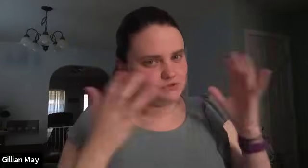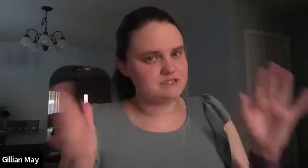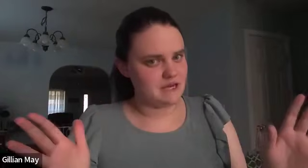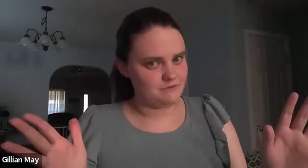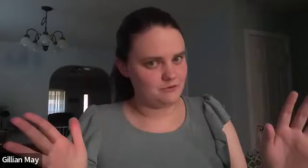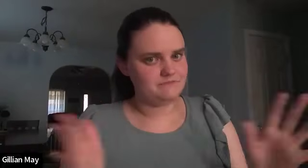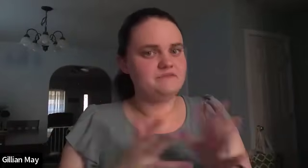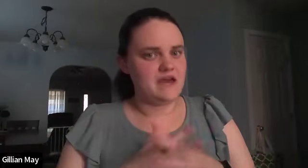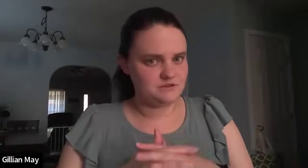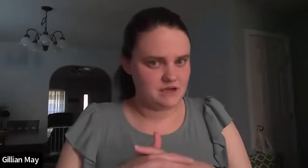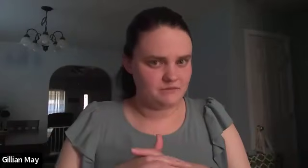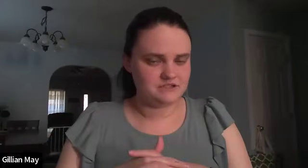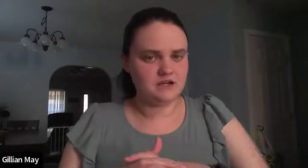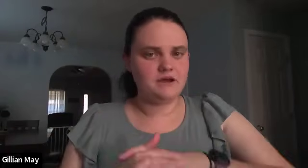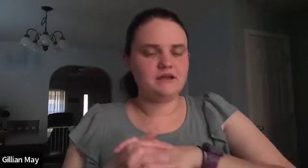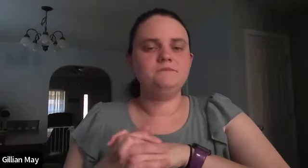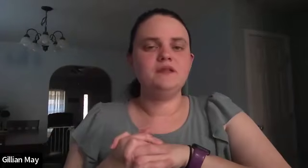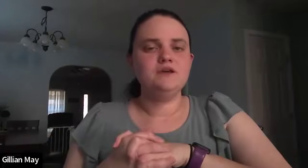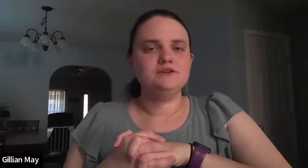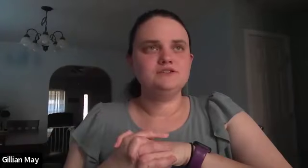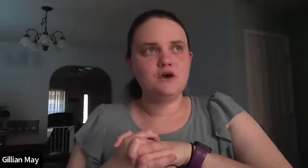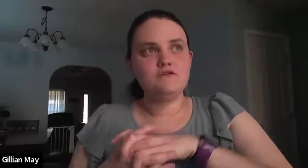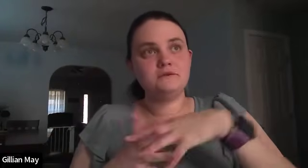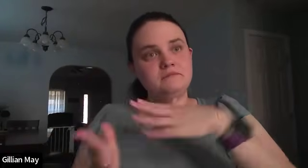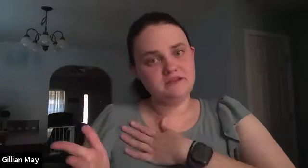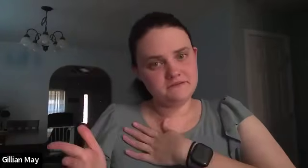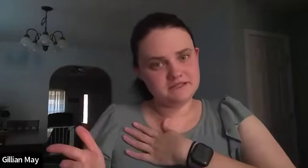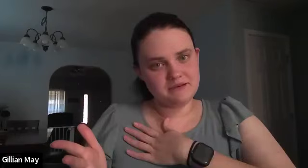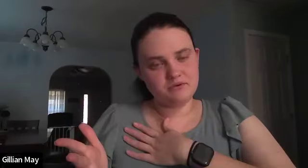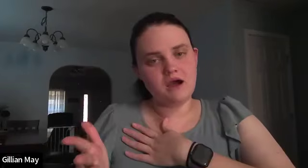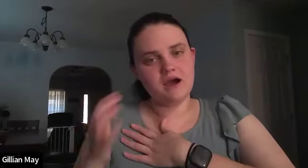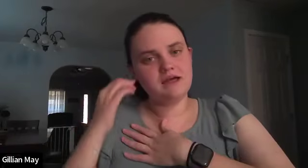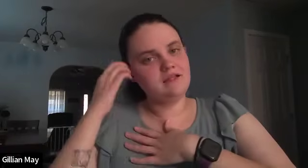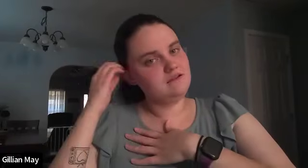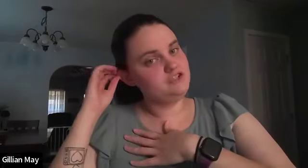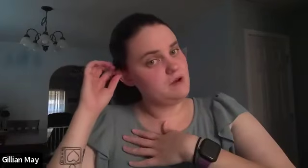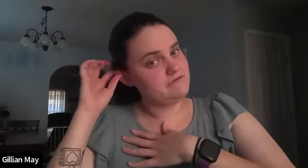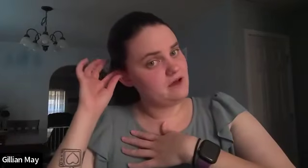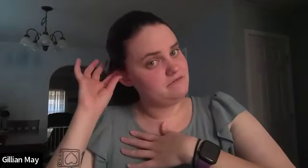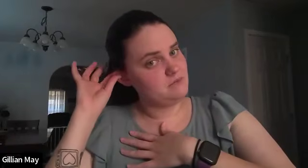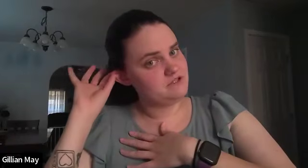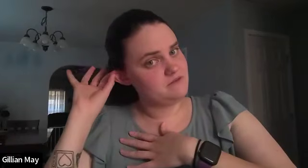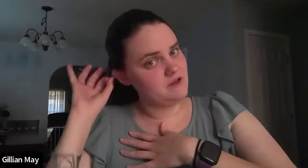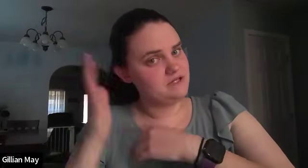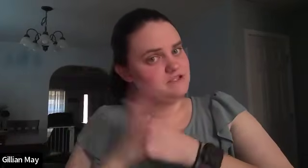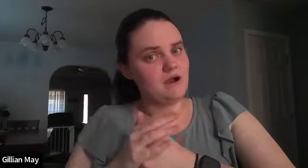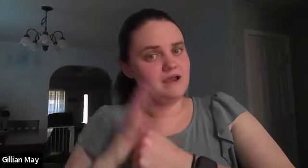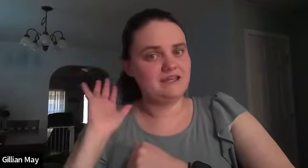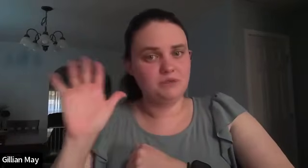visual setup for it. That is why I want to talk about it. So for me, for example, I luckily do have 5 members of my family, so I get a